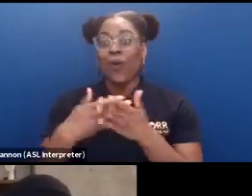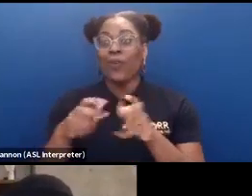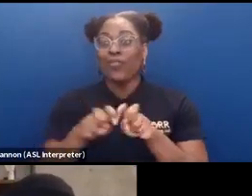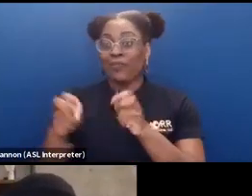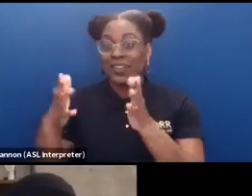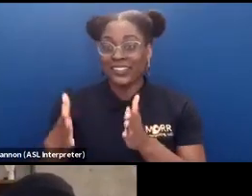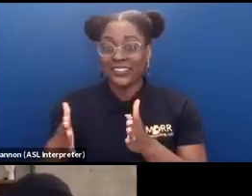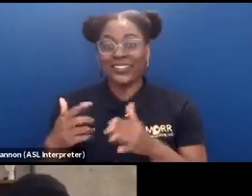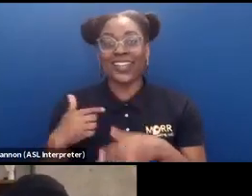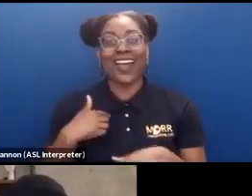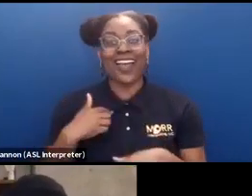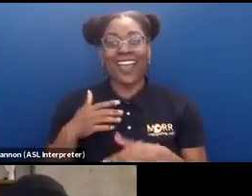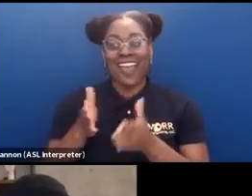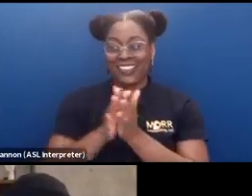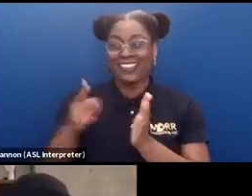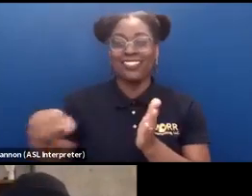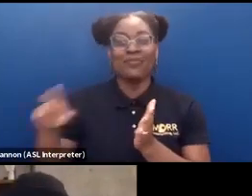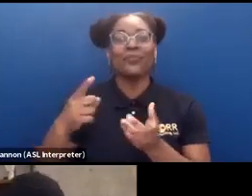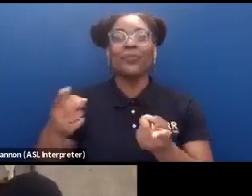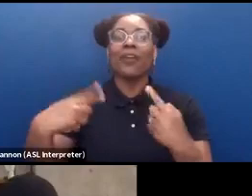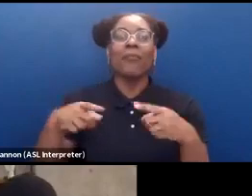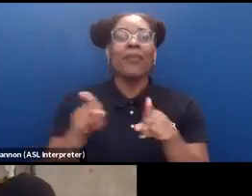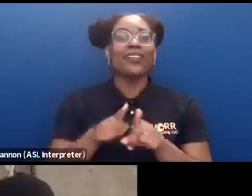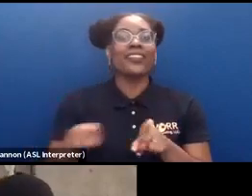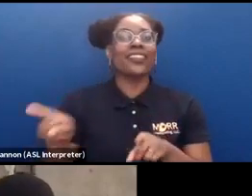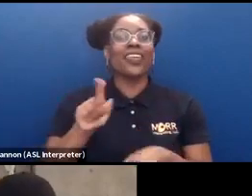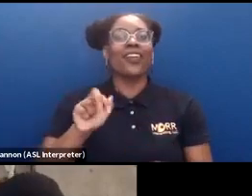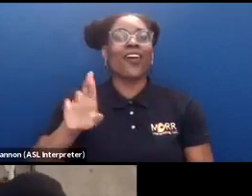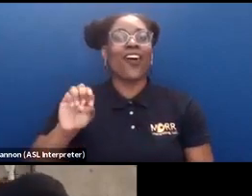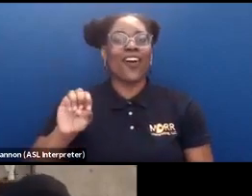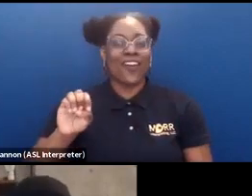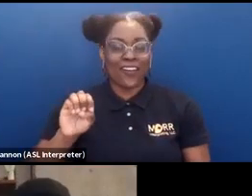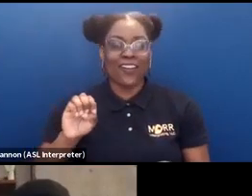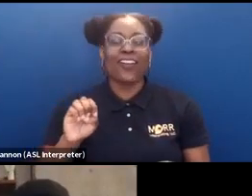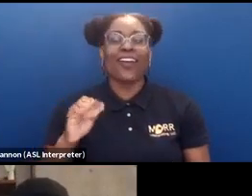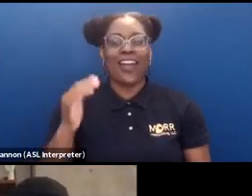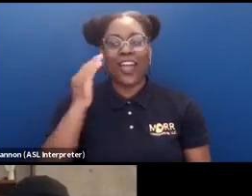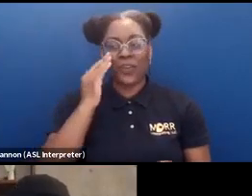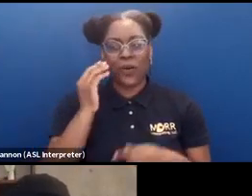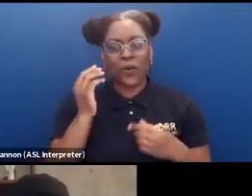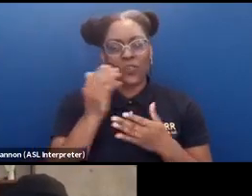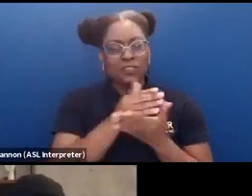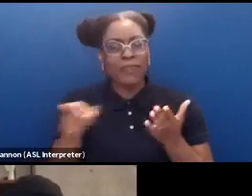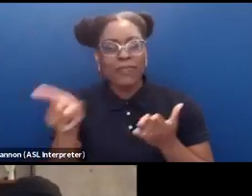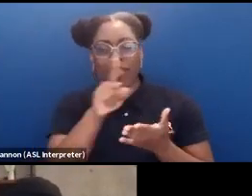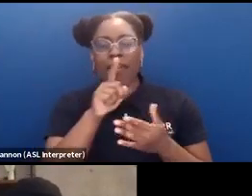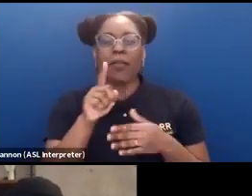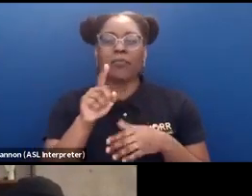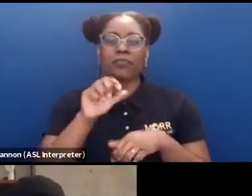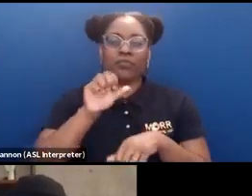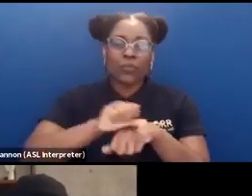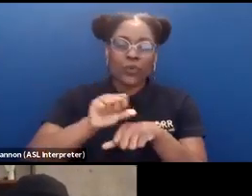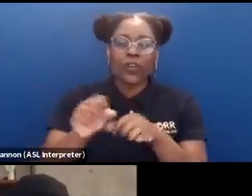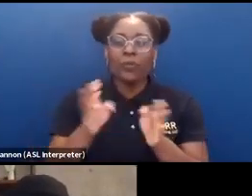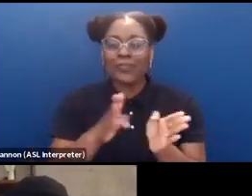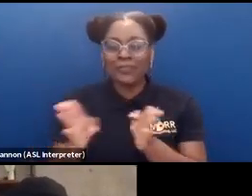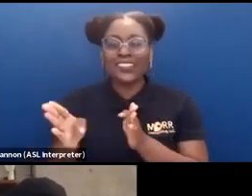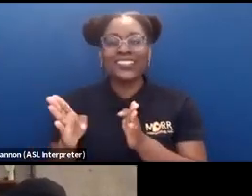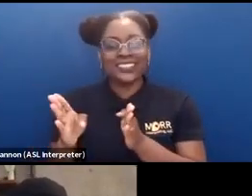not do any more work. Of course, like all of did do more work in preparation because that's typically what marginalized